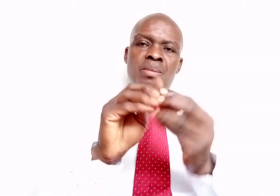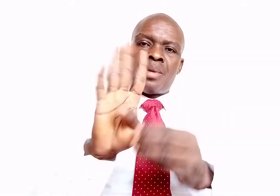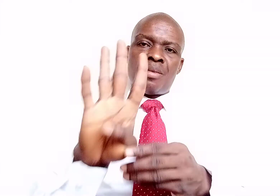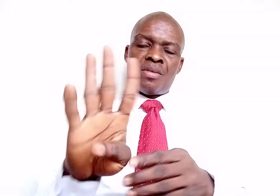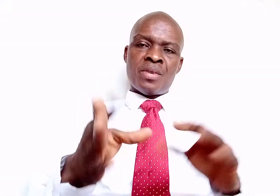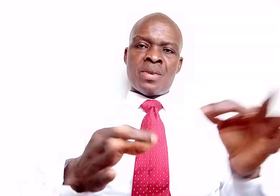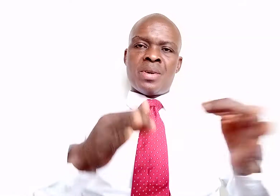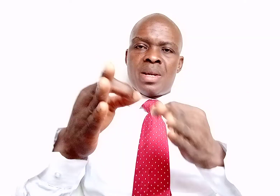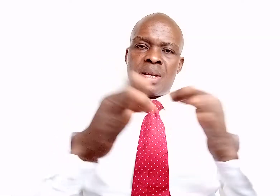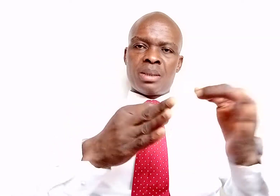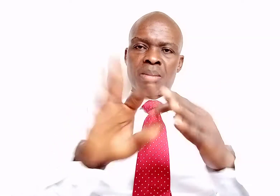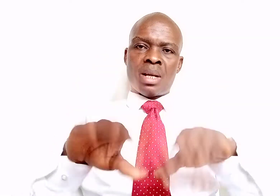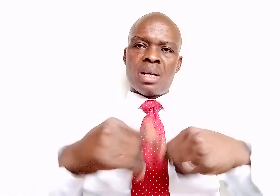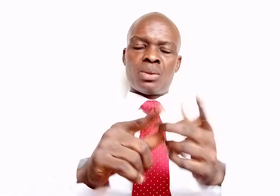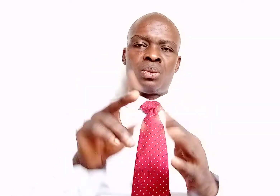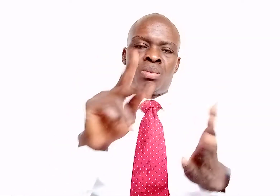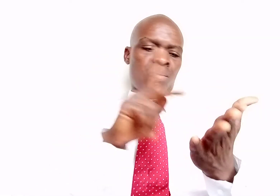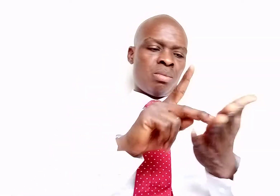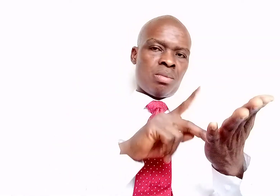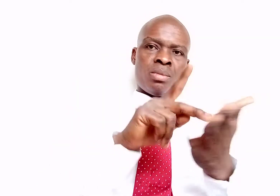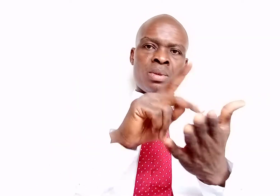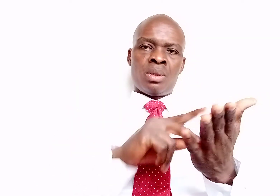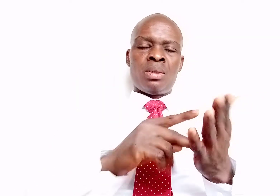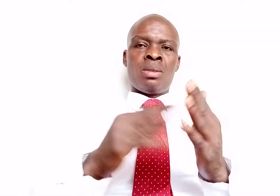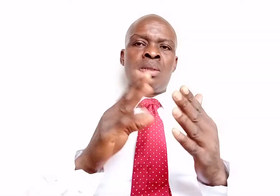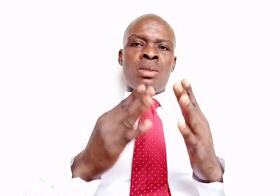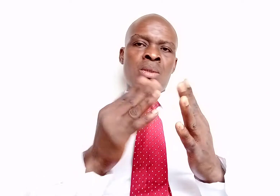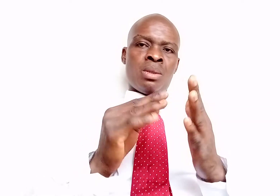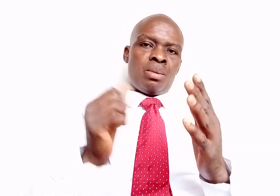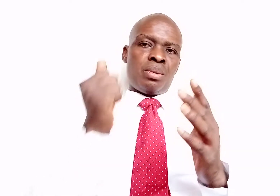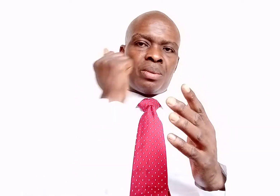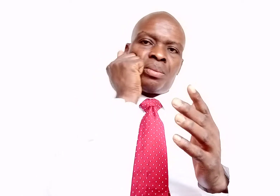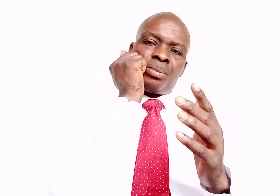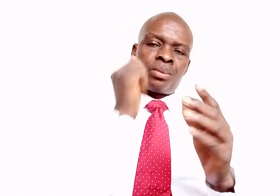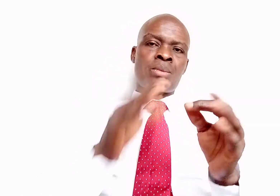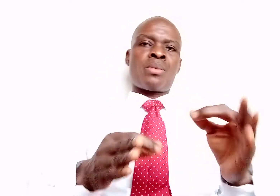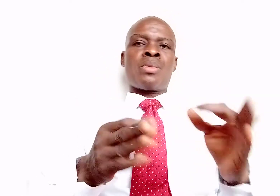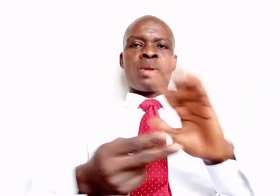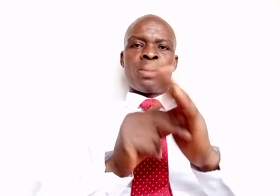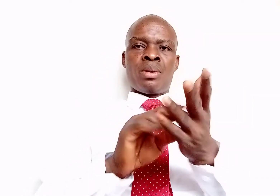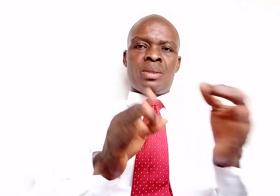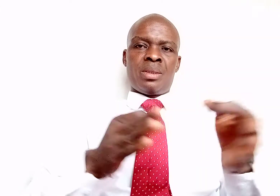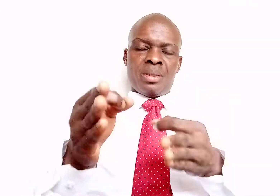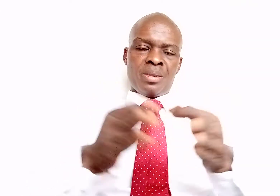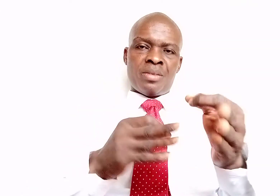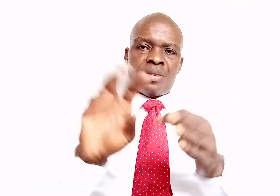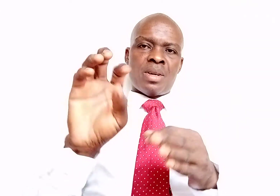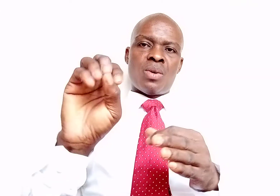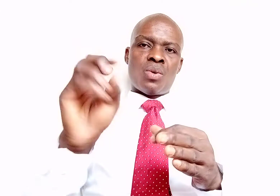how to calculate menstrual cycle. 5. Define ovulation, fertilization, and